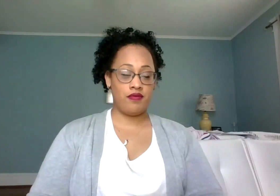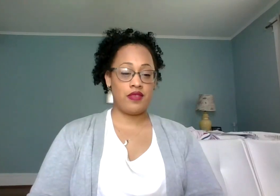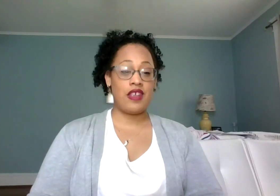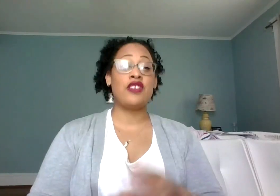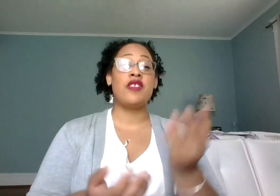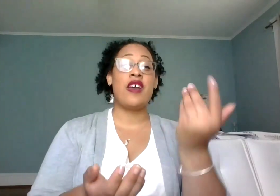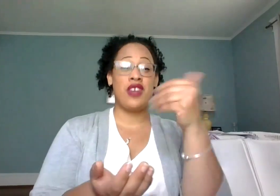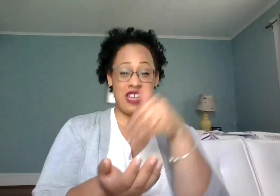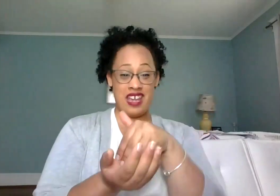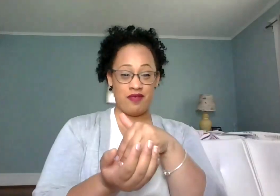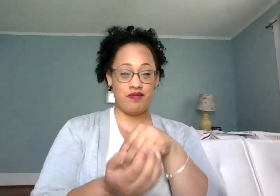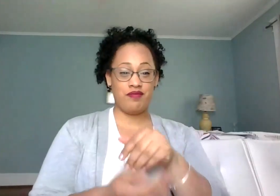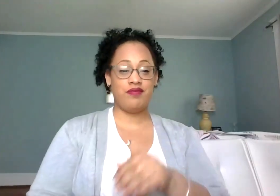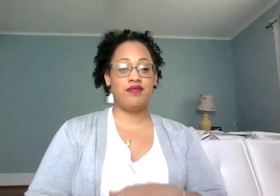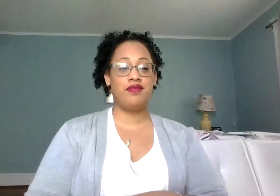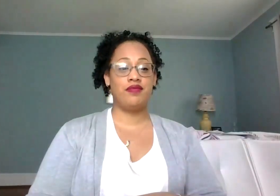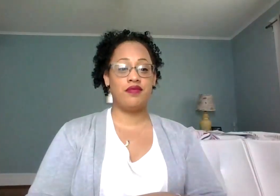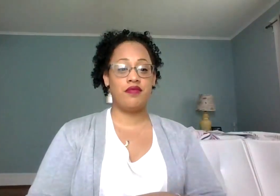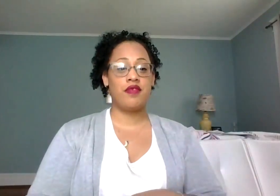I'll do that one again.